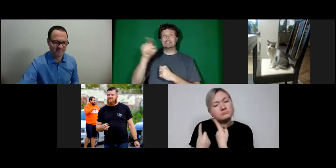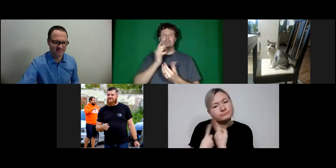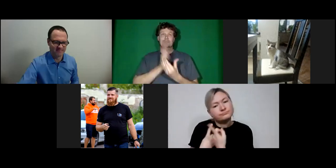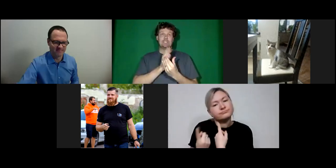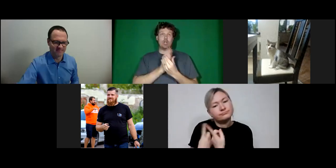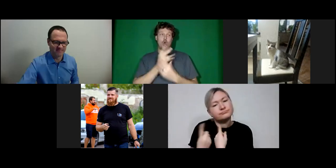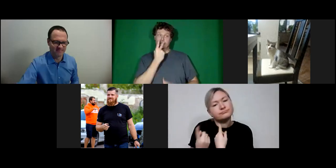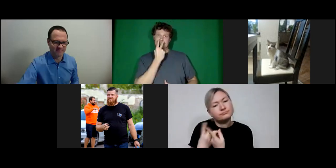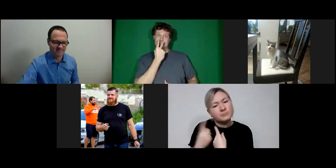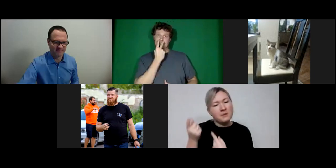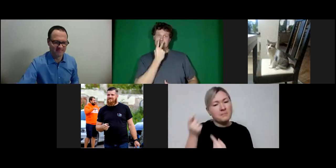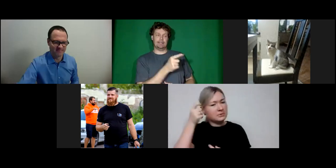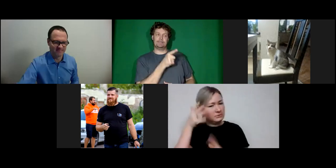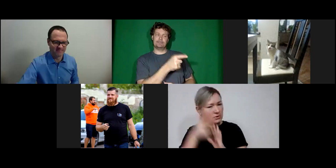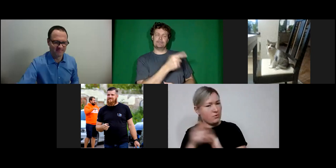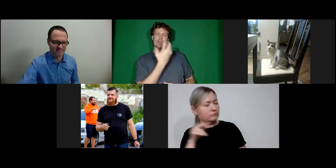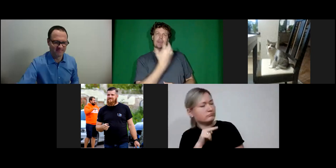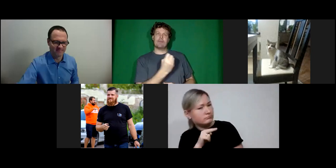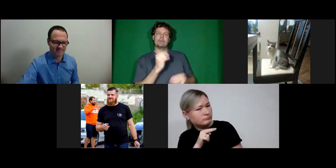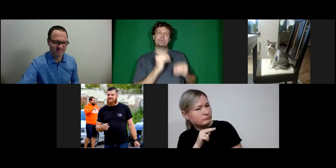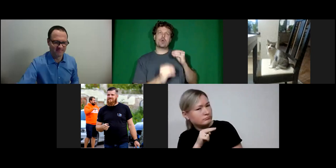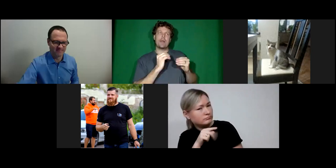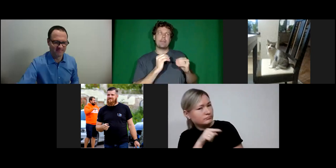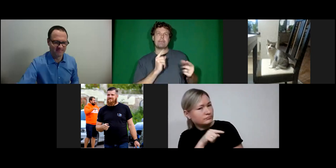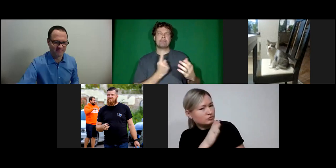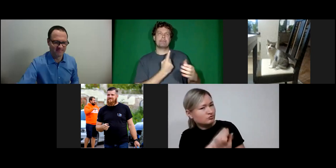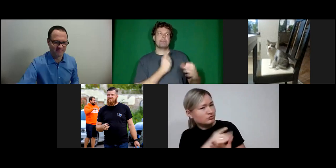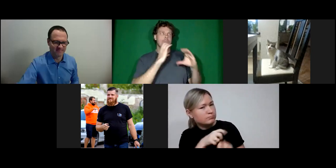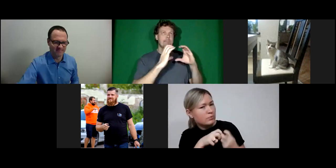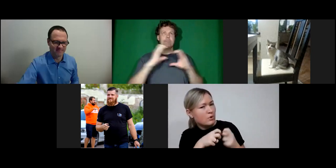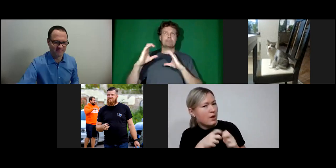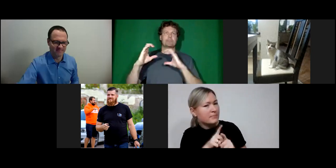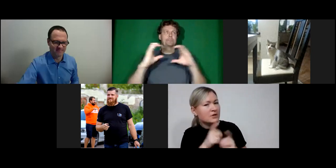actually spoke with a psychologist, and the psychologist